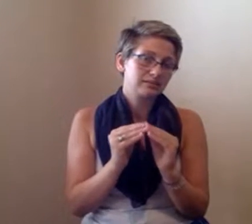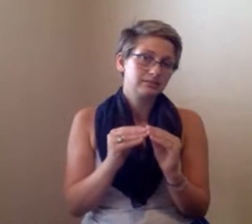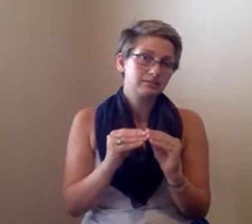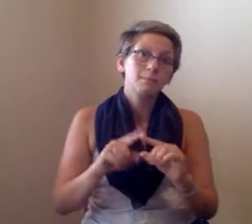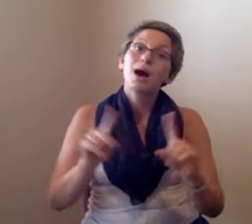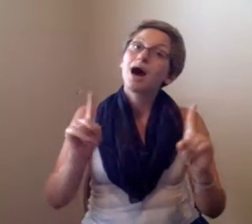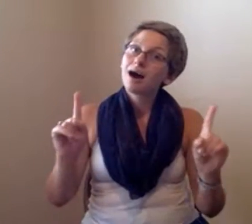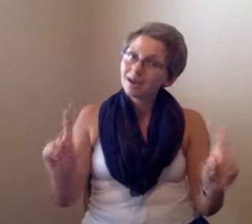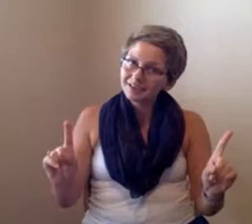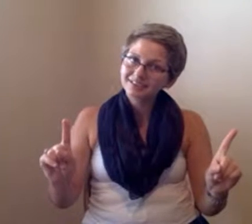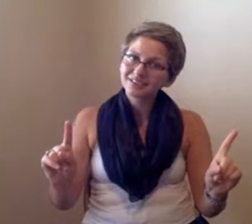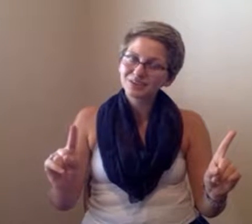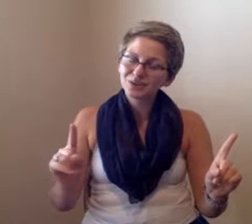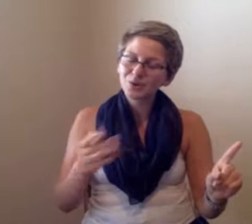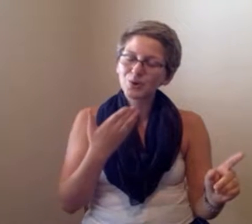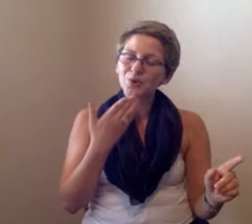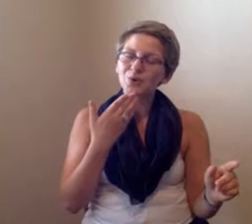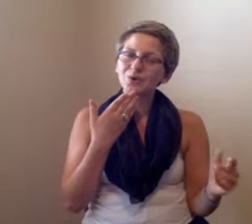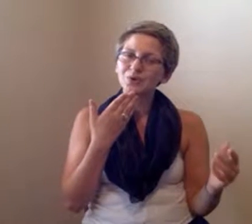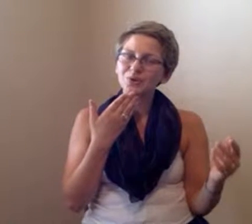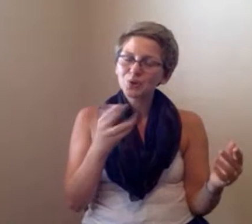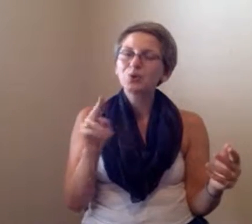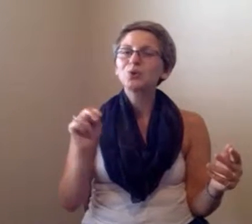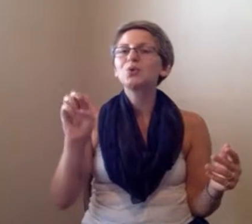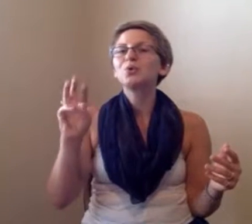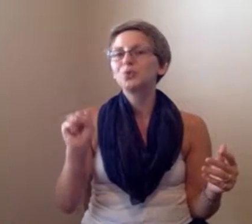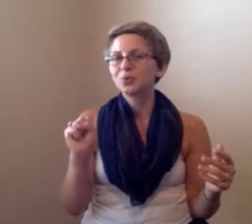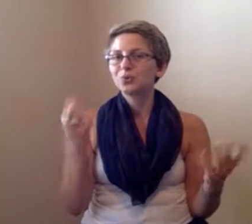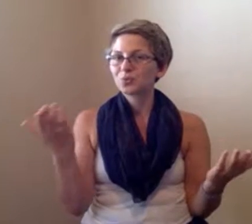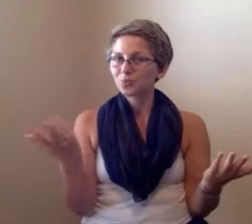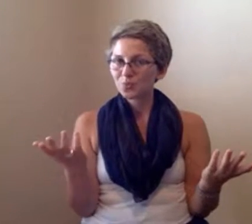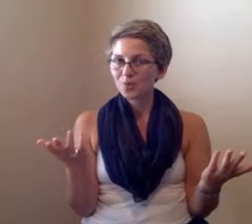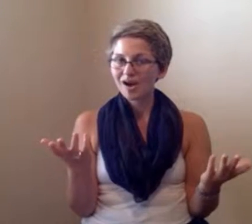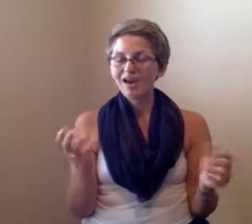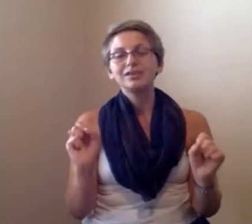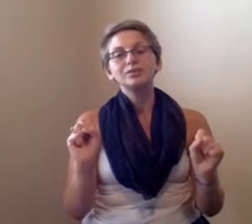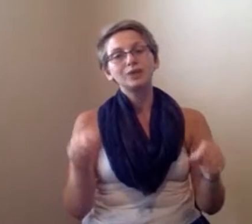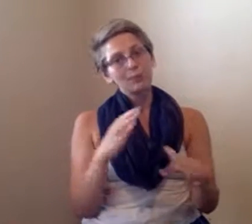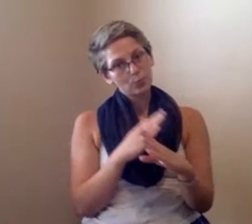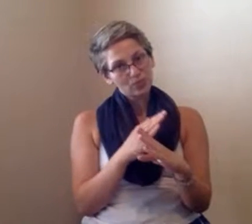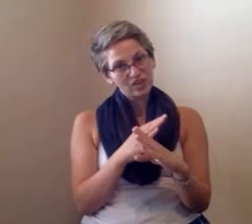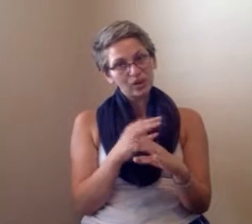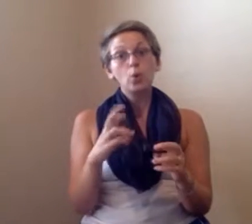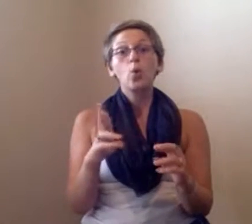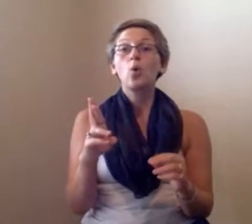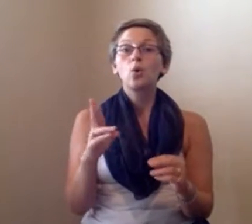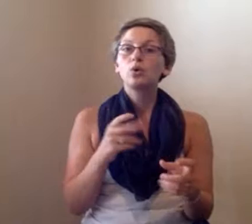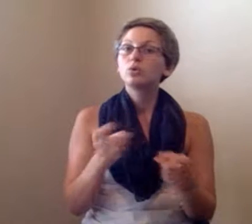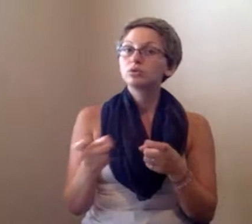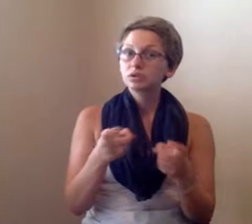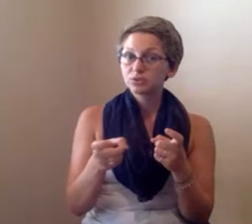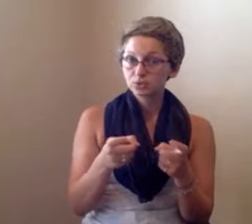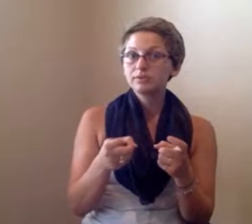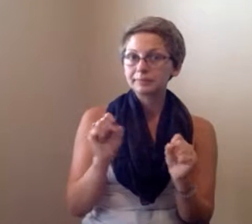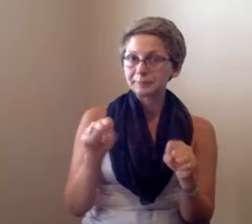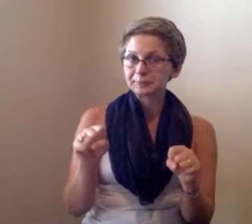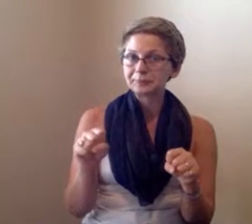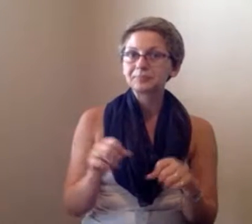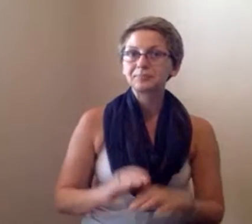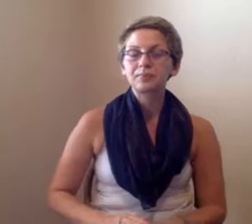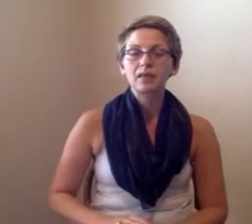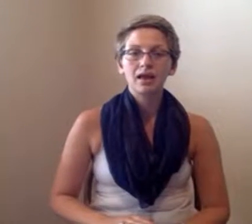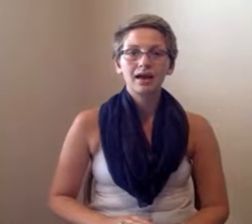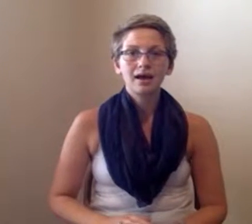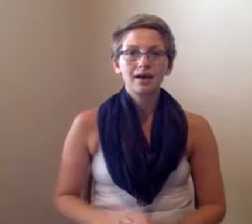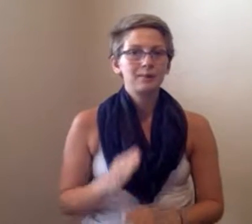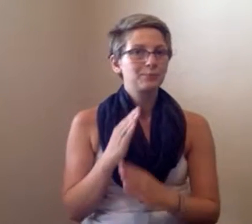terrible news. There is actually good news because it can be prevented or controlled. And prevention, a big part of it is